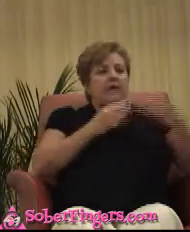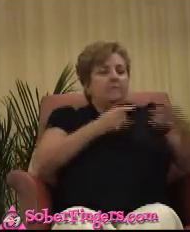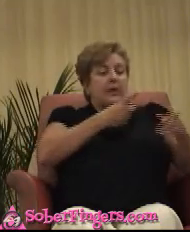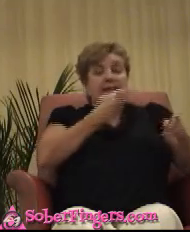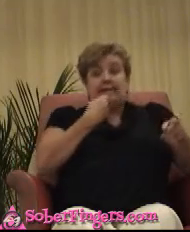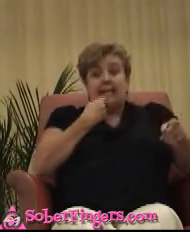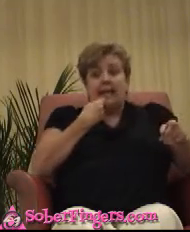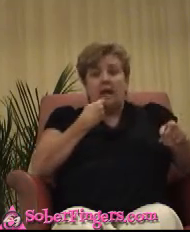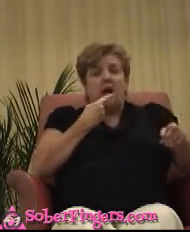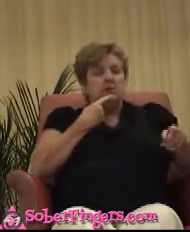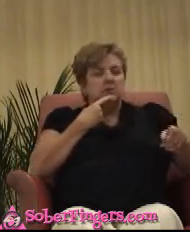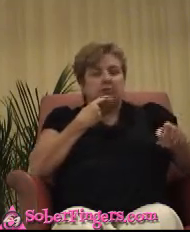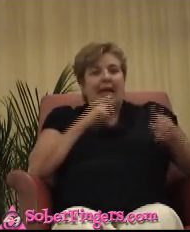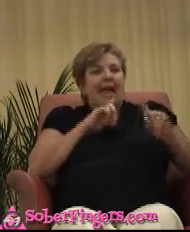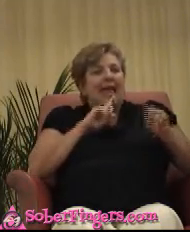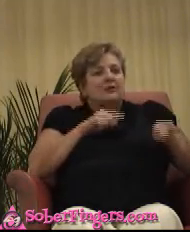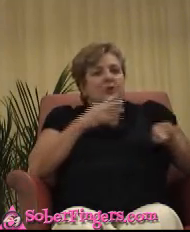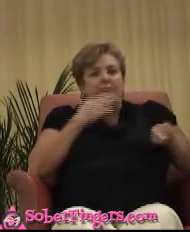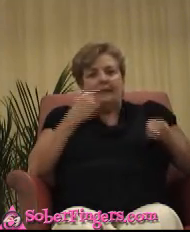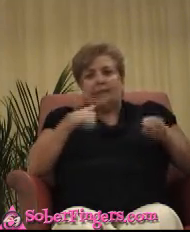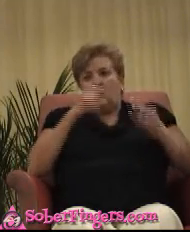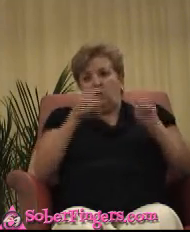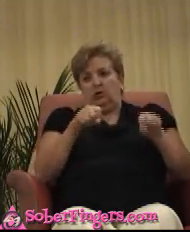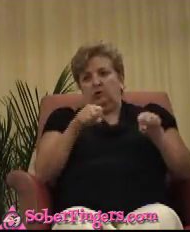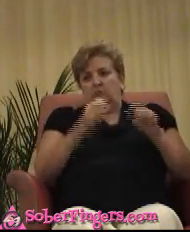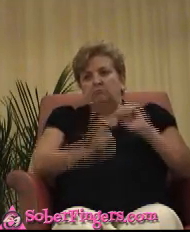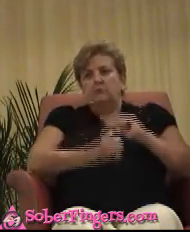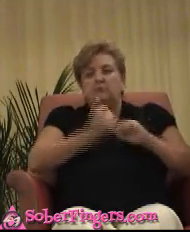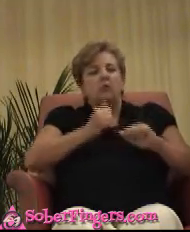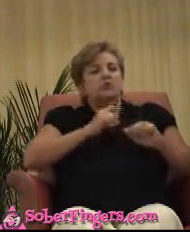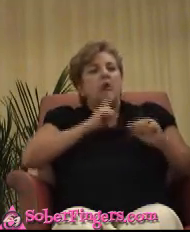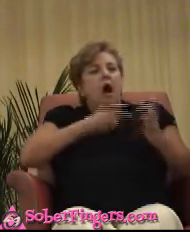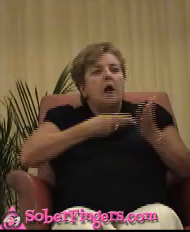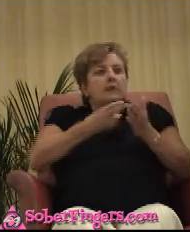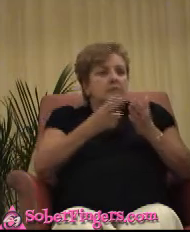best answer I could, the most truthful answer I was capable of at that time.